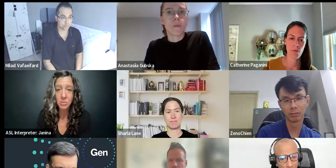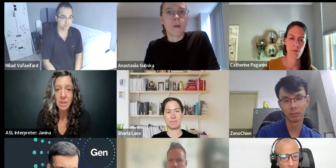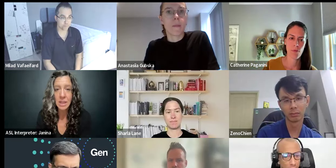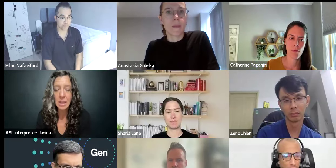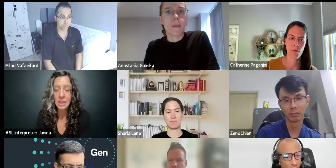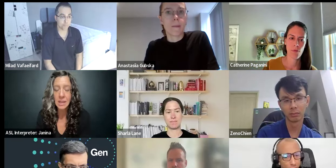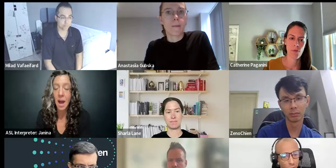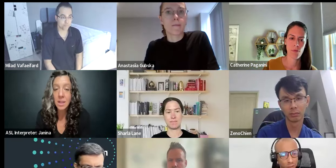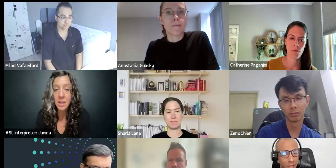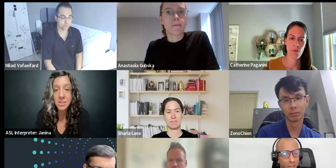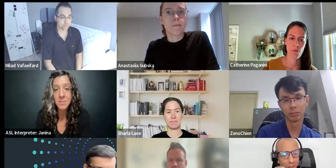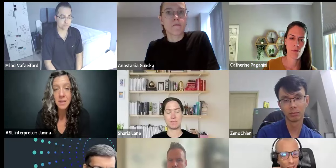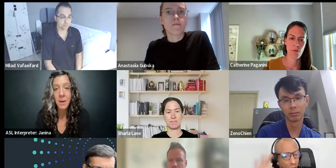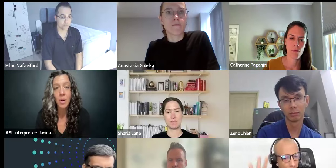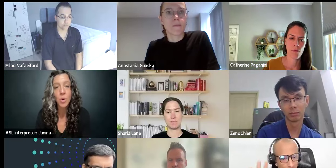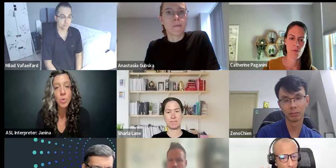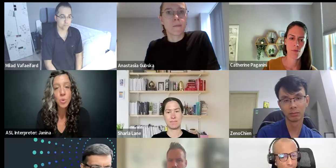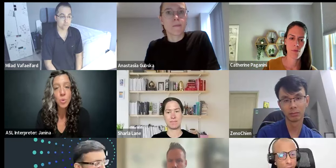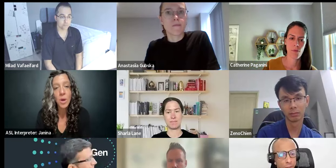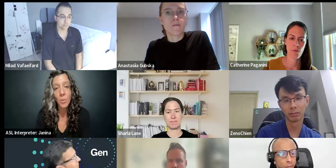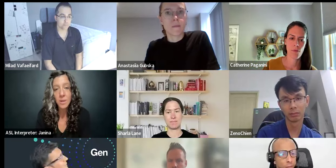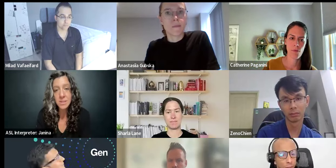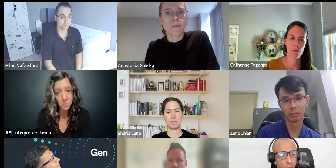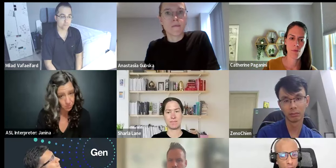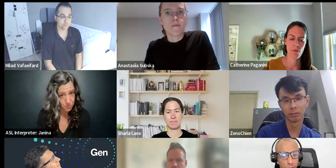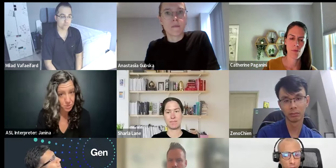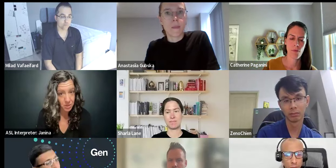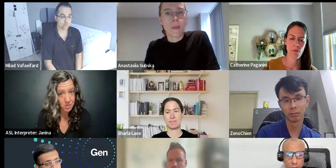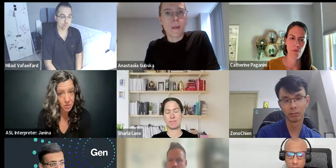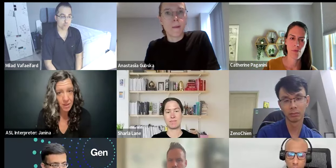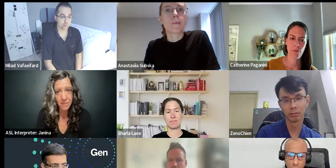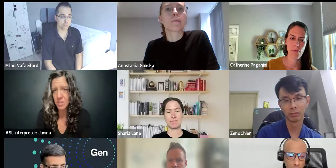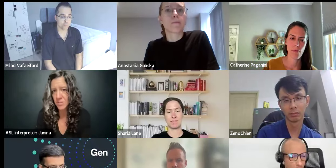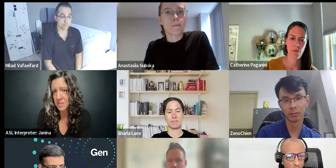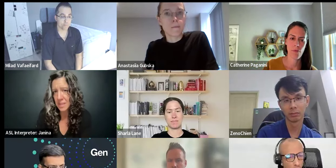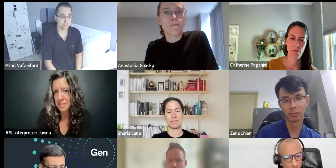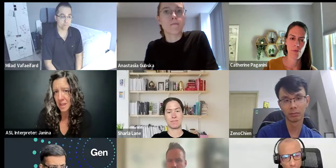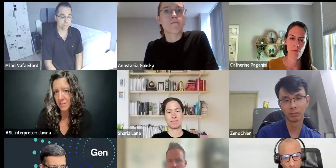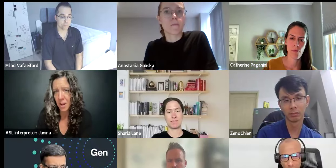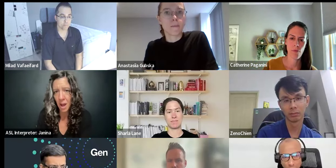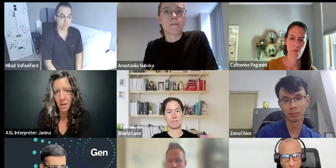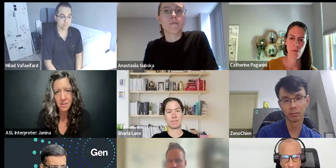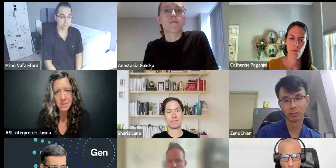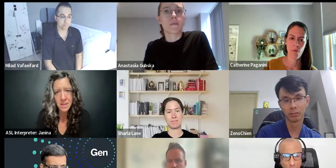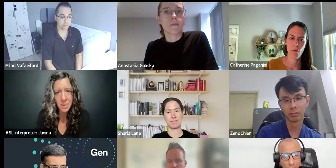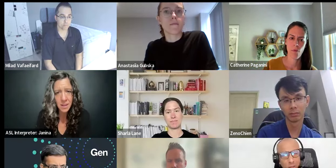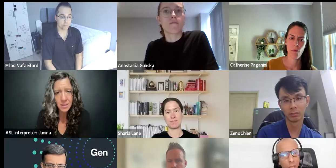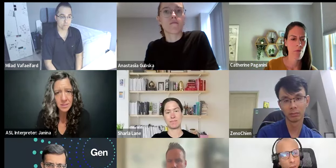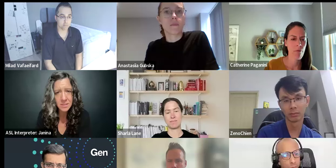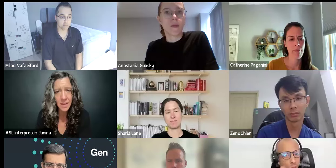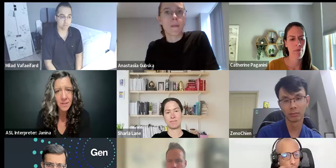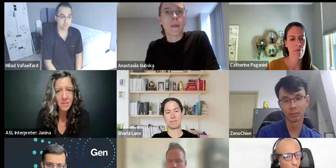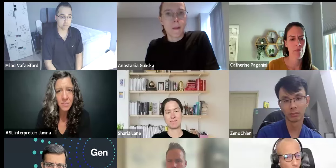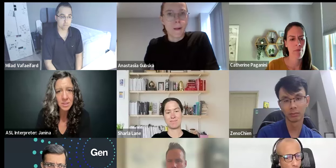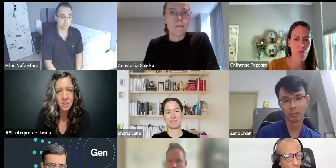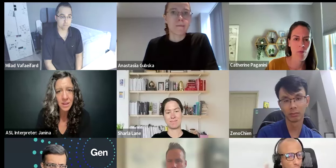It was actually really unclear to me about who was doing the survey, if it was from CNCF or not. Does anybody